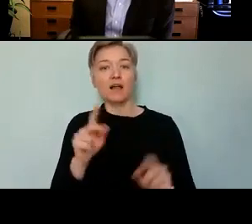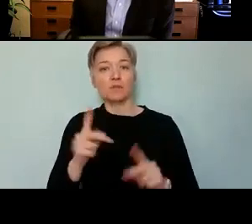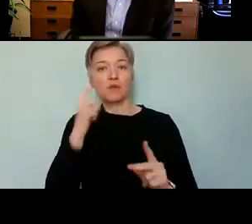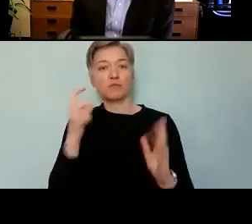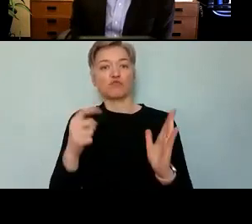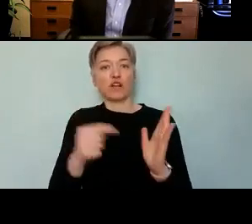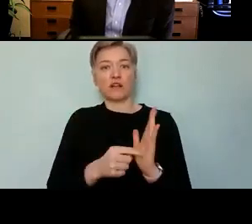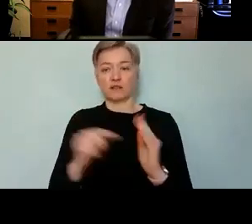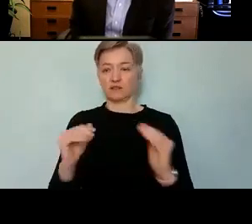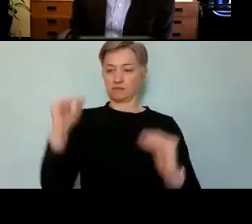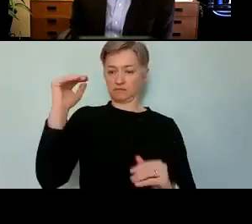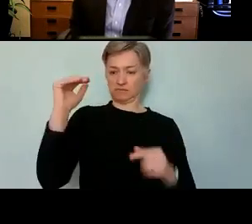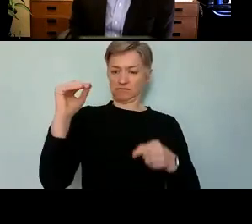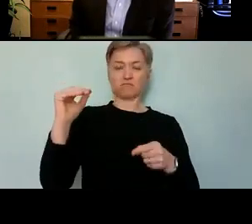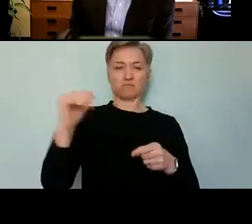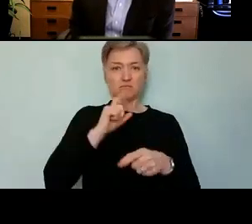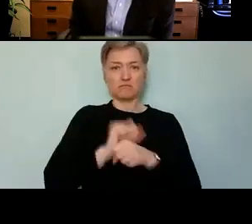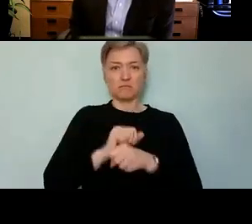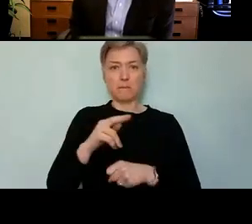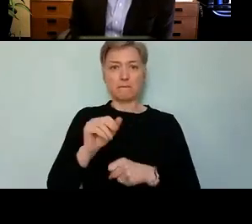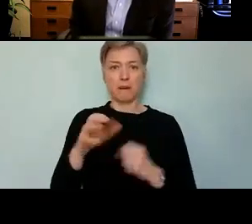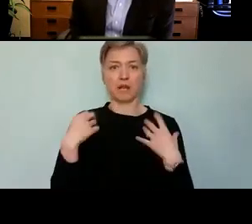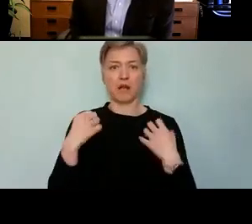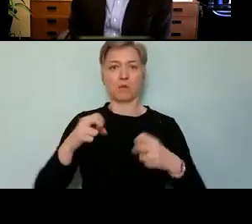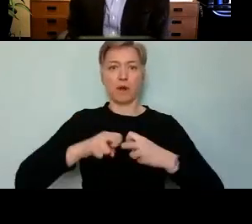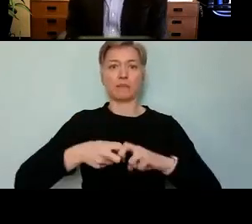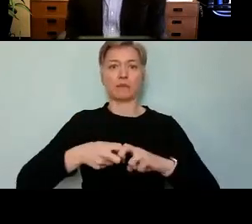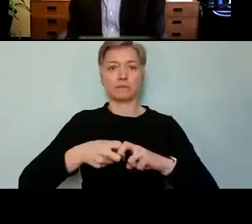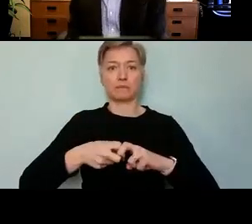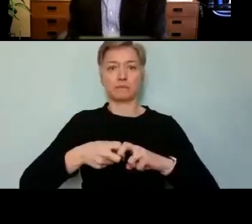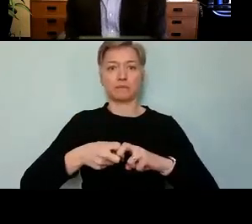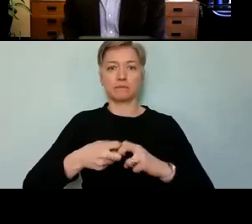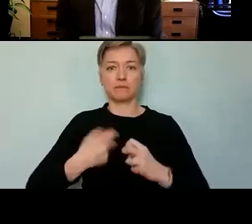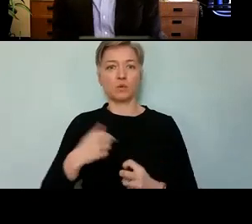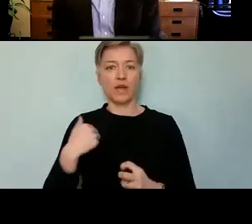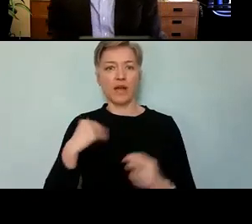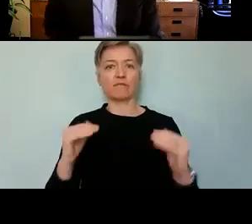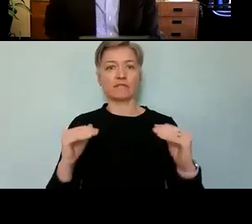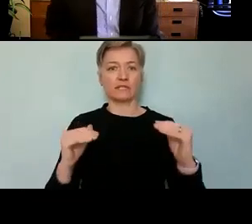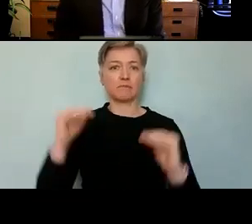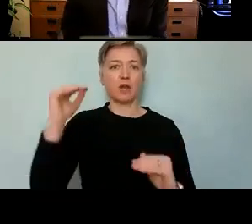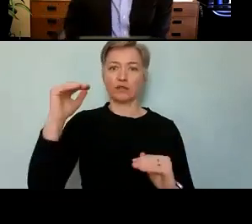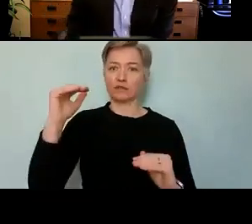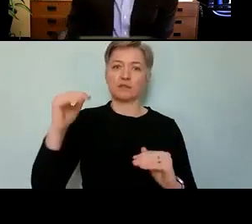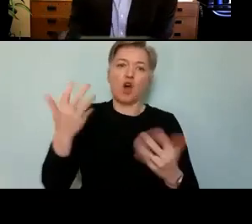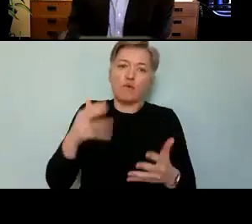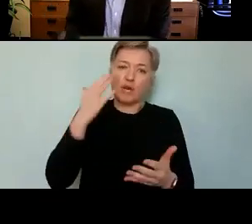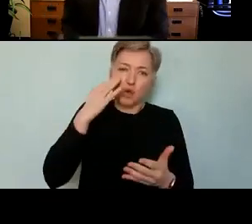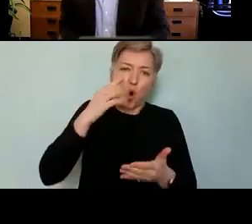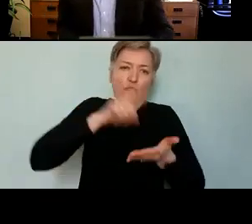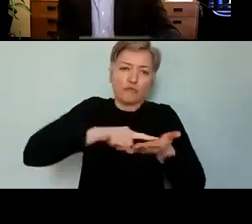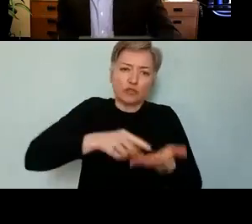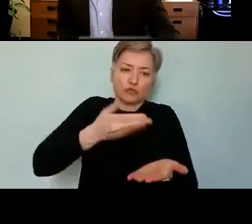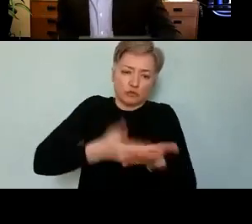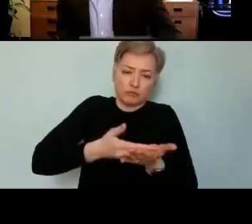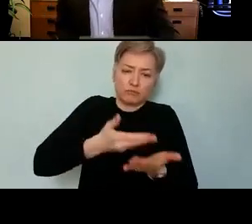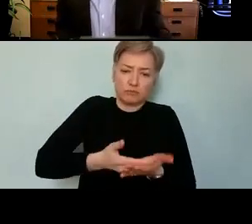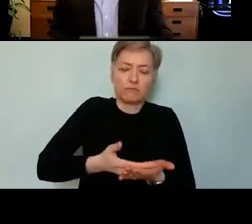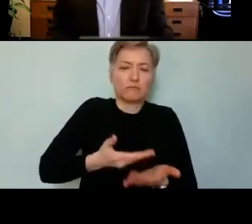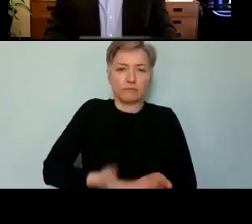public health problem. That we have disparities has been well documented through